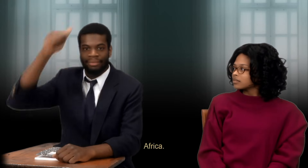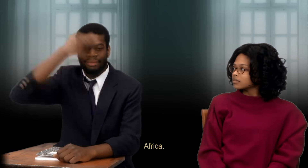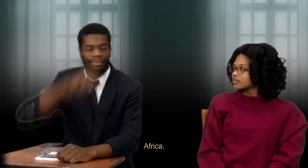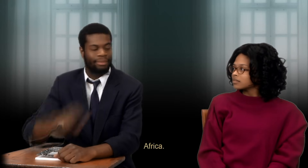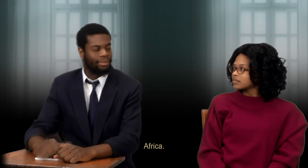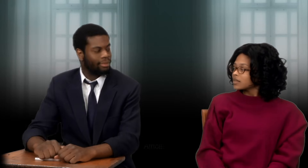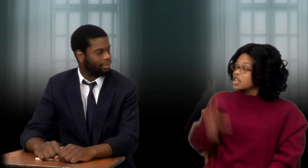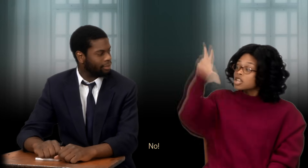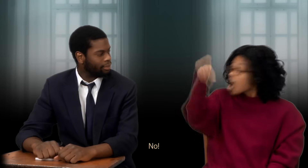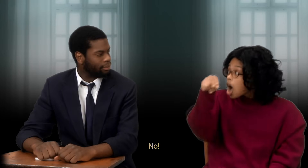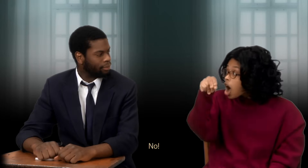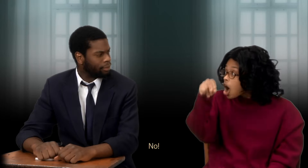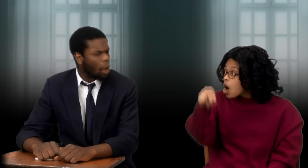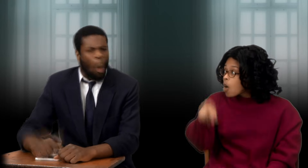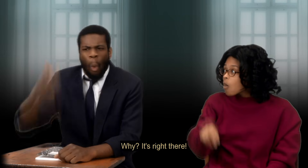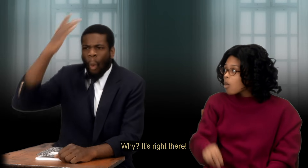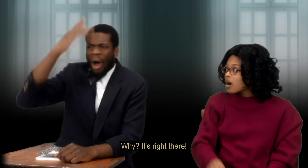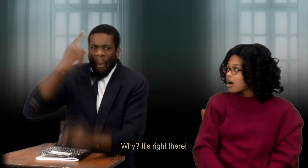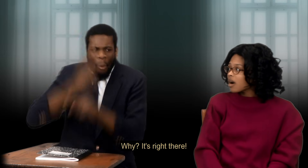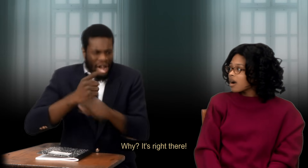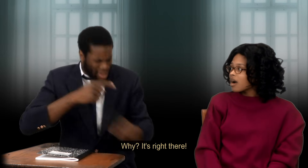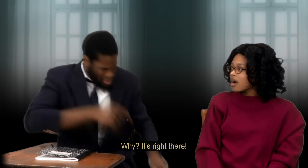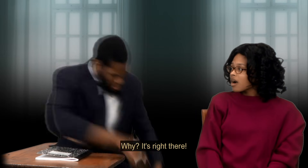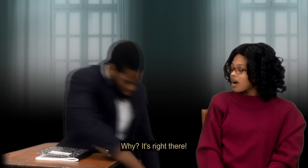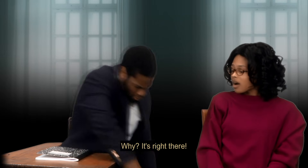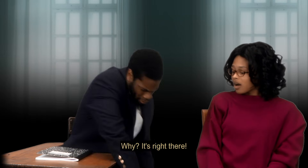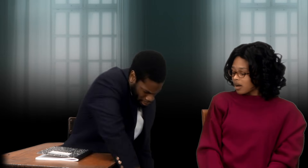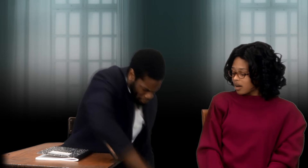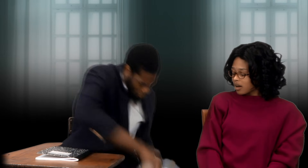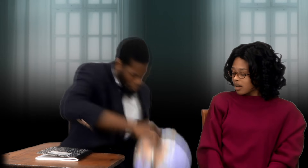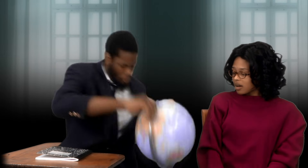Africa. No. Why? It's right there.